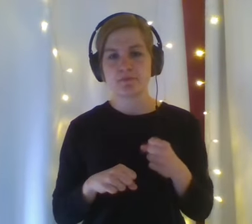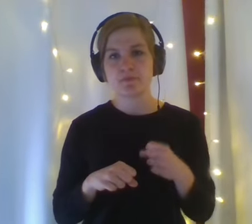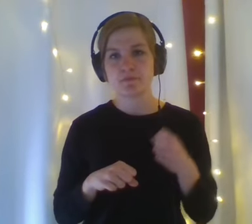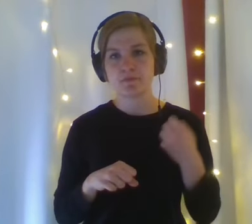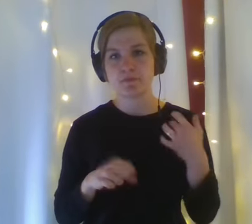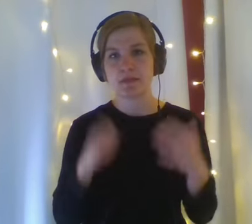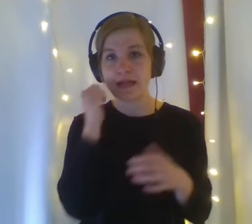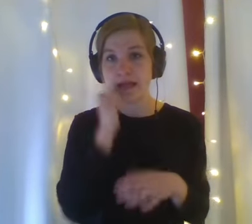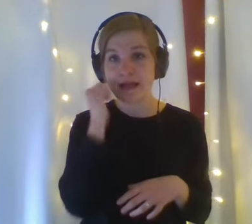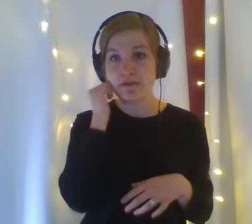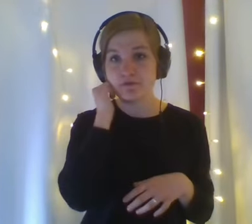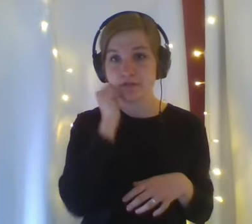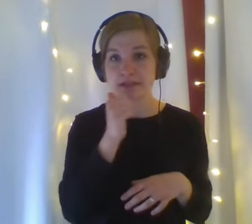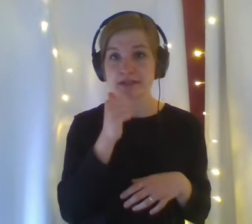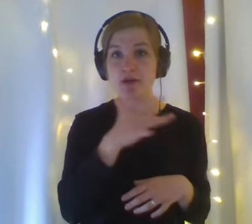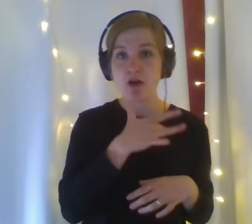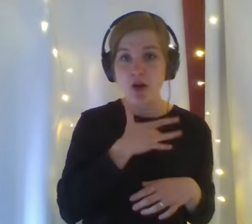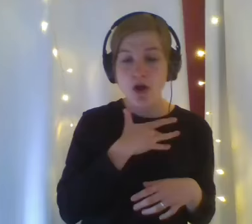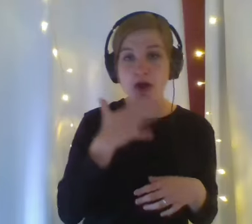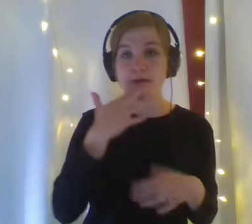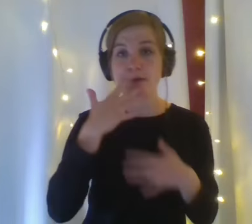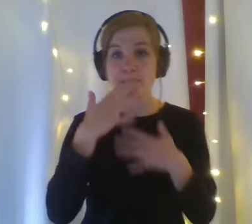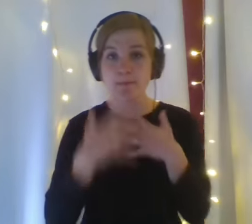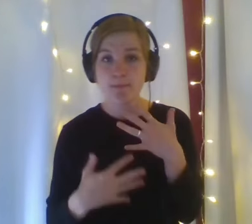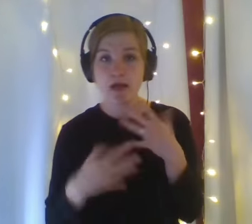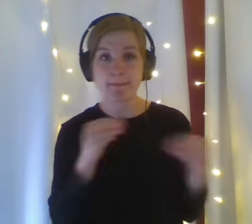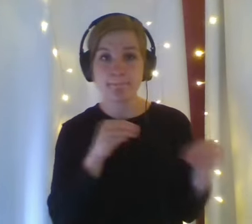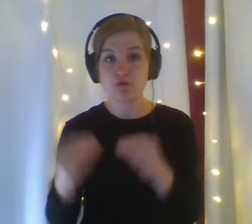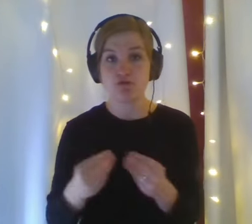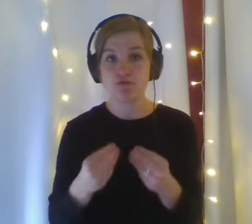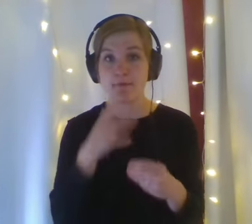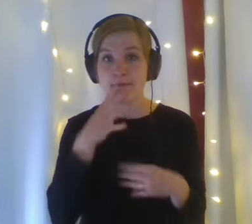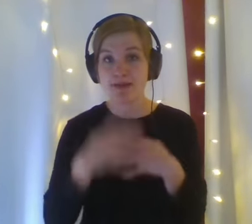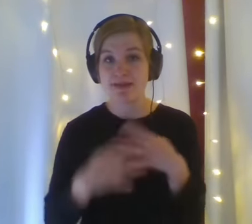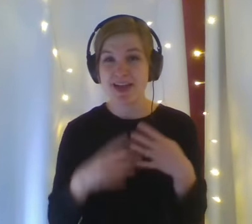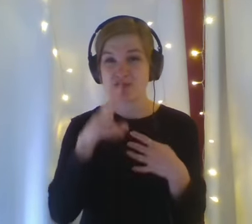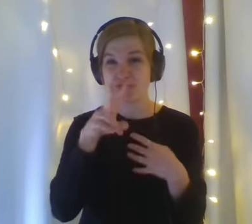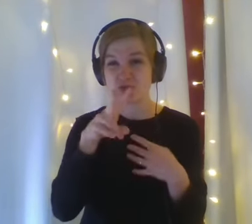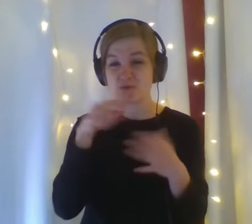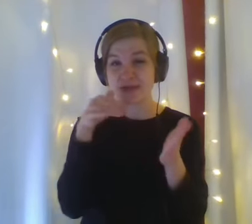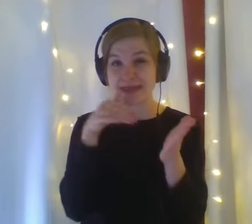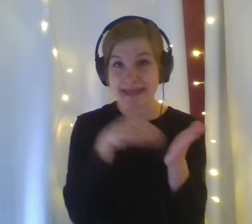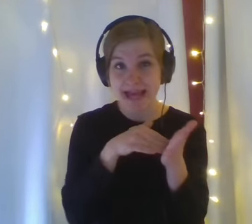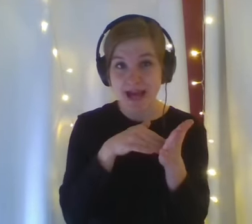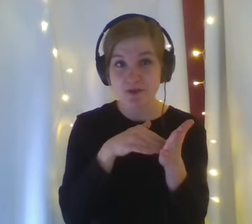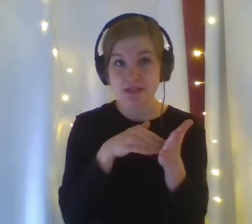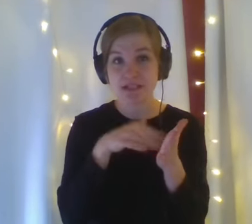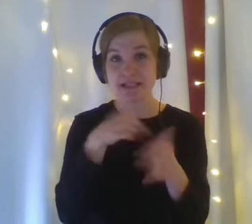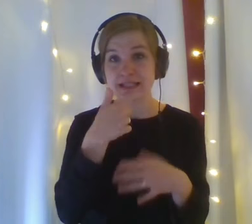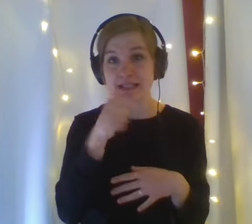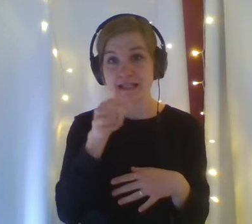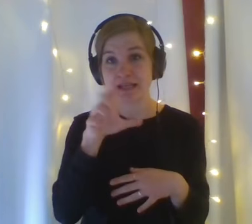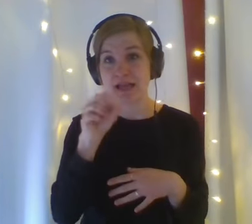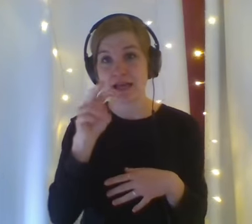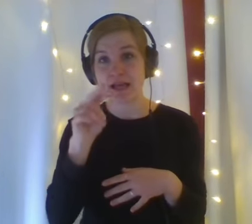and your blood vessels function by moving about 2,000 gallons of blood. Now, you don't have 2,000 gallons 2,000 gallons